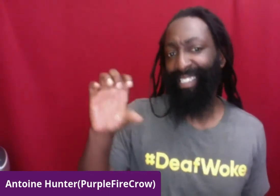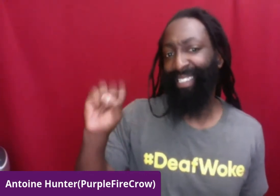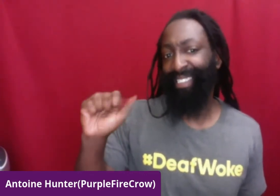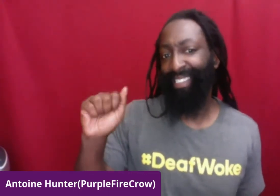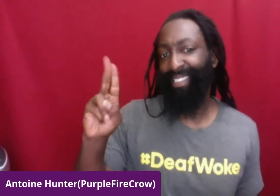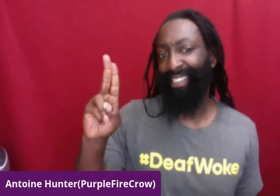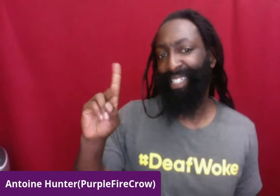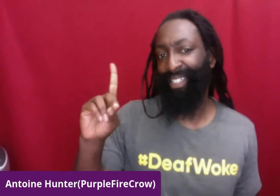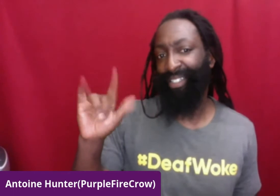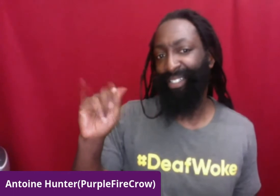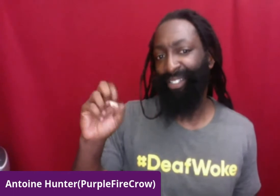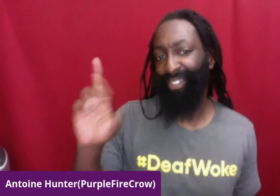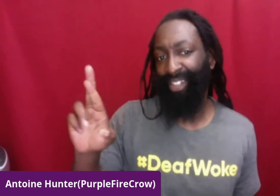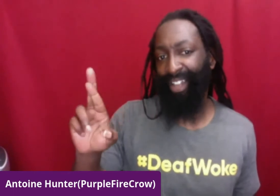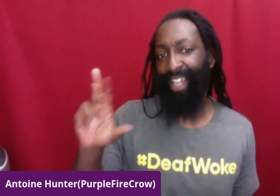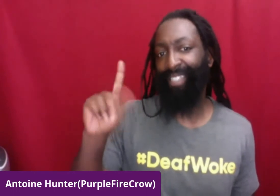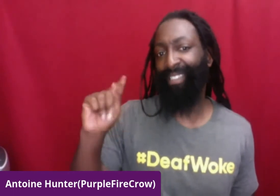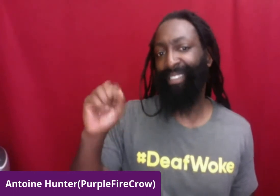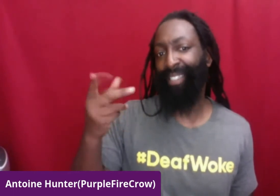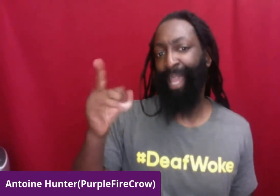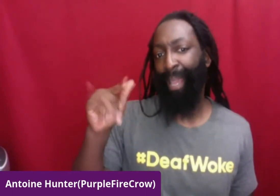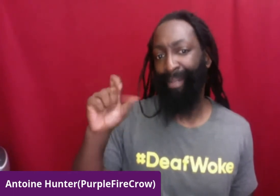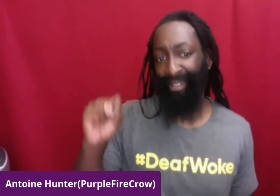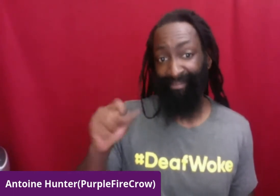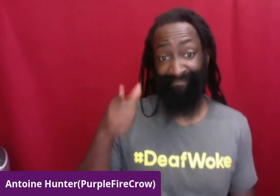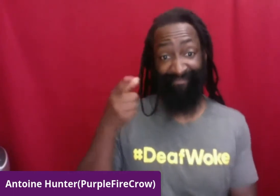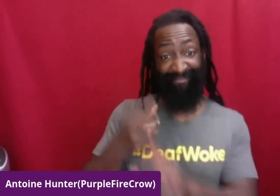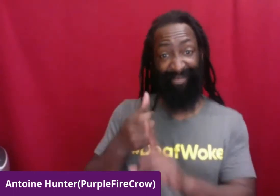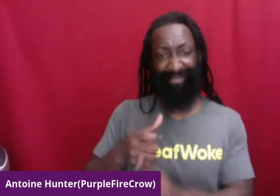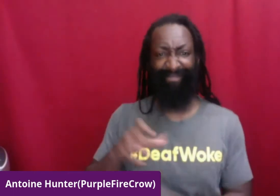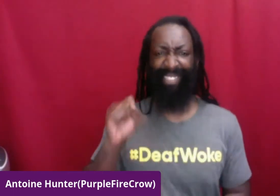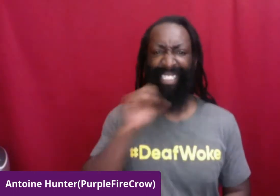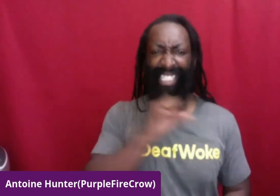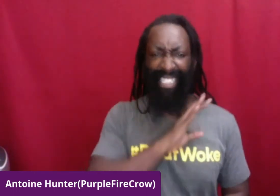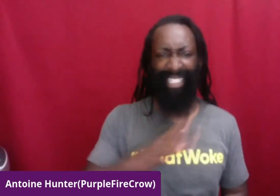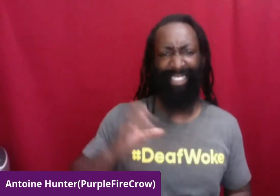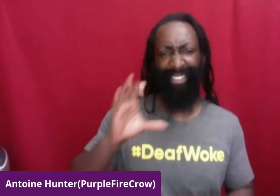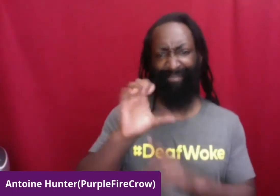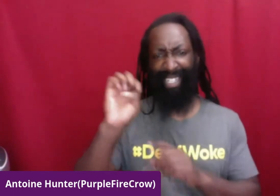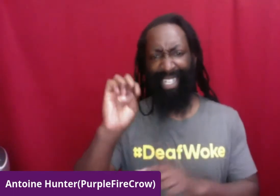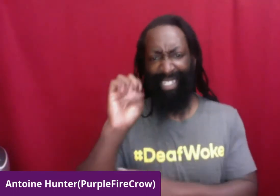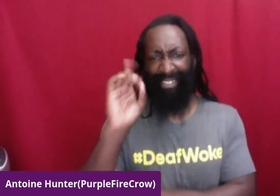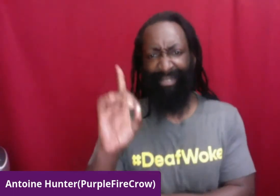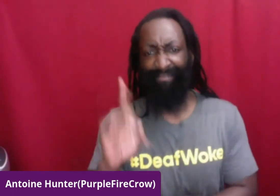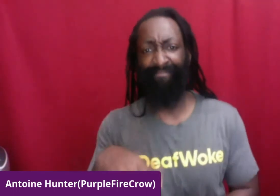So today we have Miss Denise Saunders Thompson.